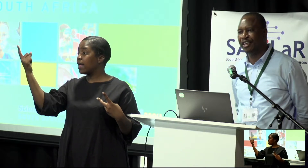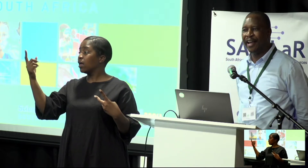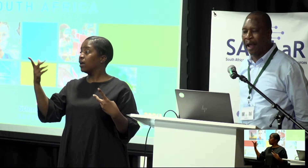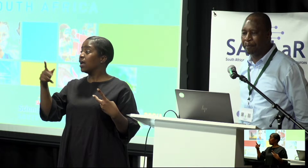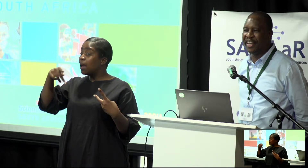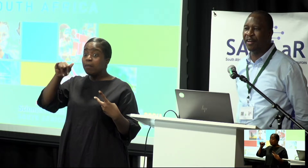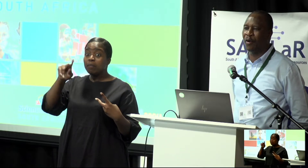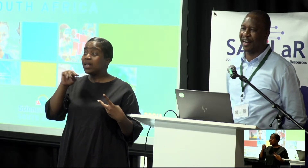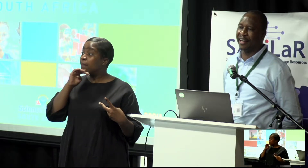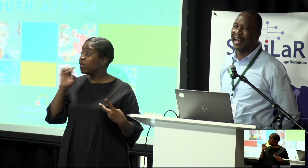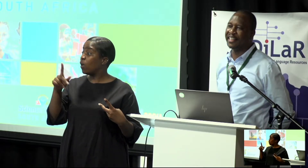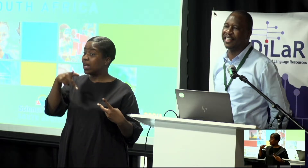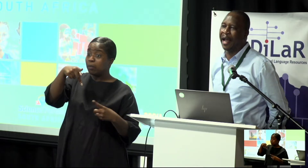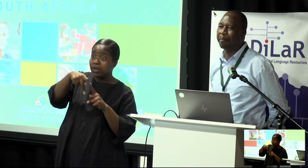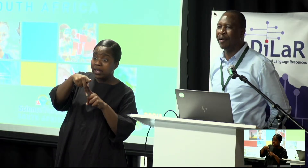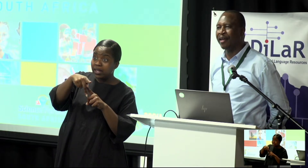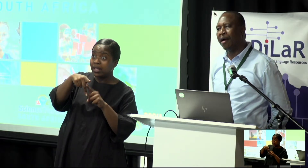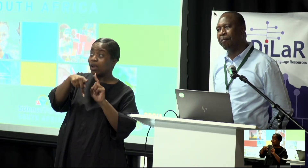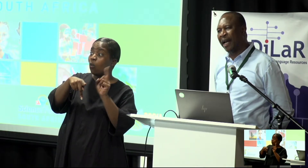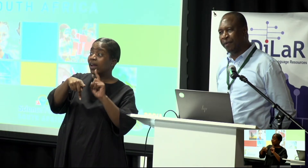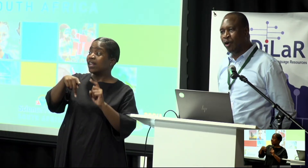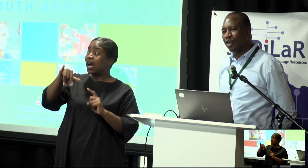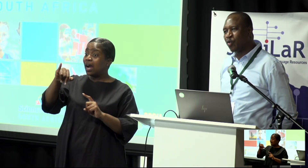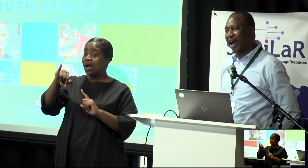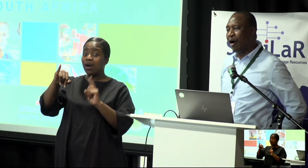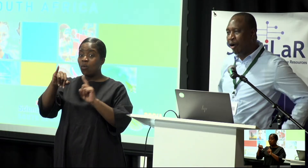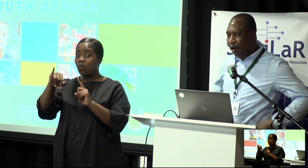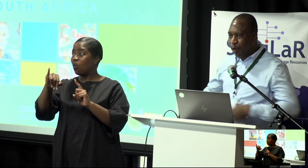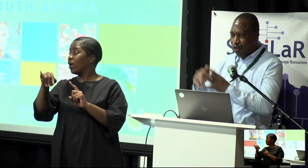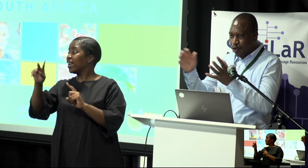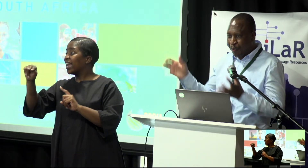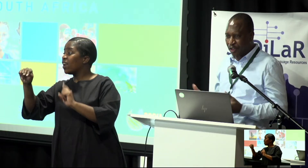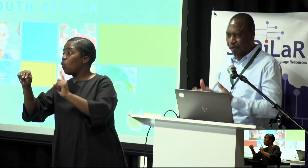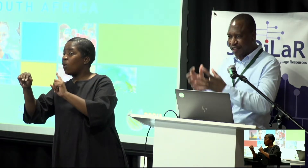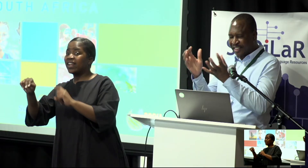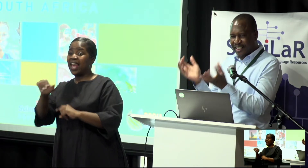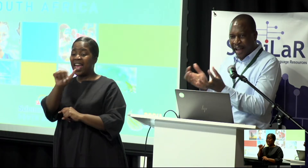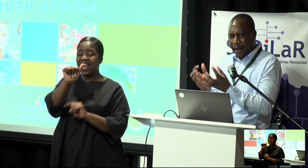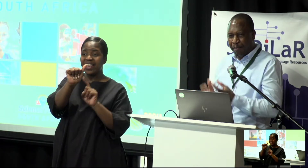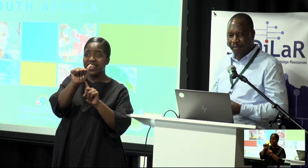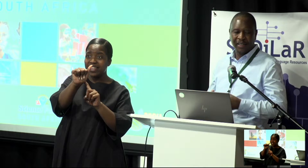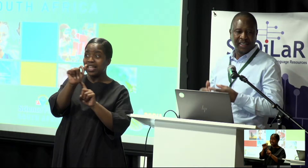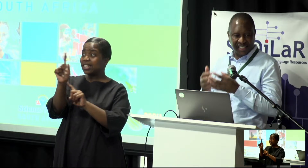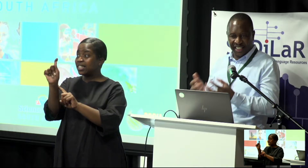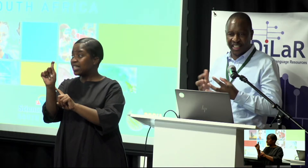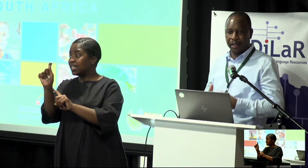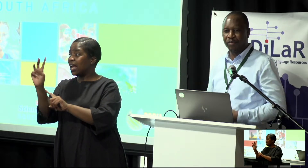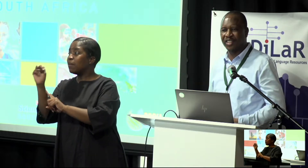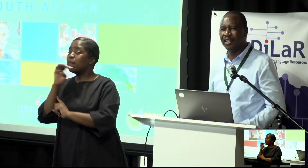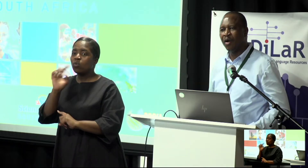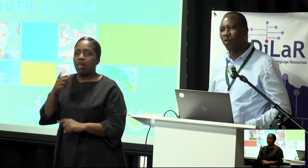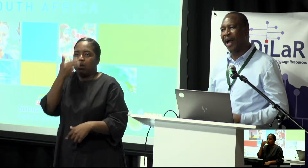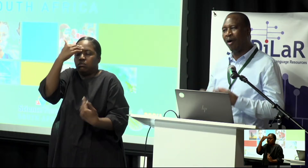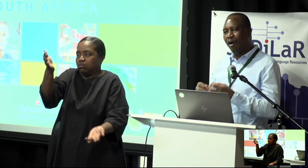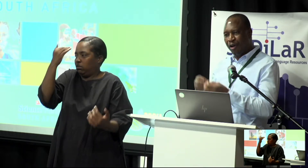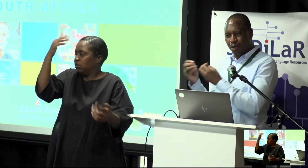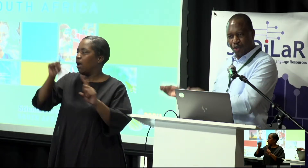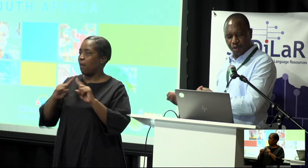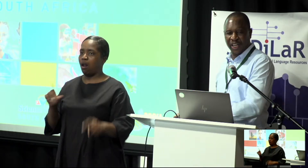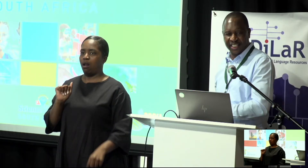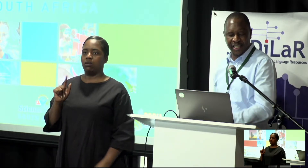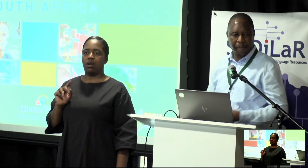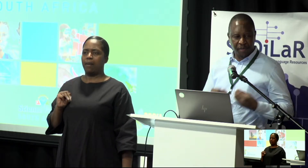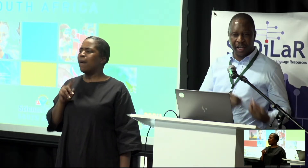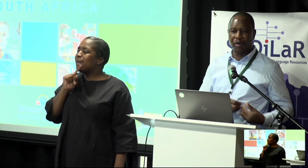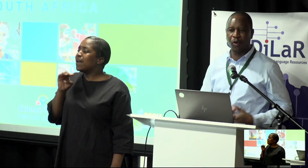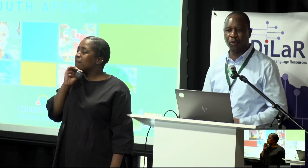name of a PIN or an ATM. But because we are all consumers of the same systems, we are all